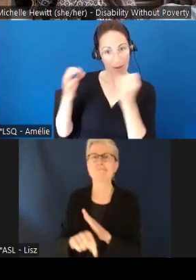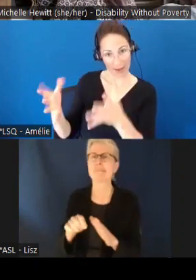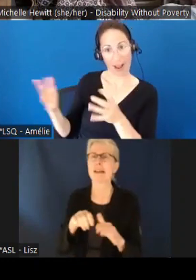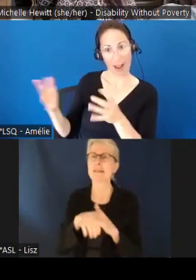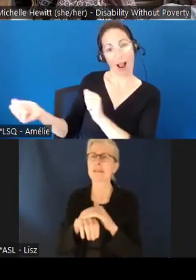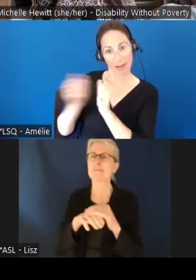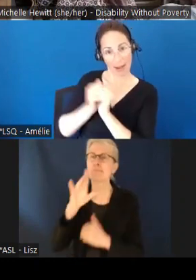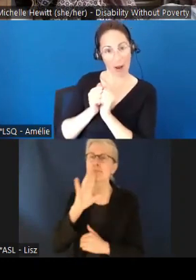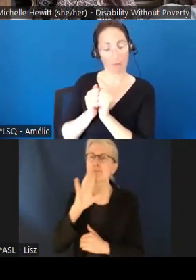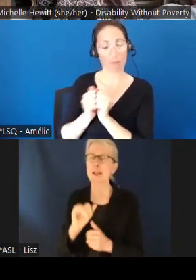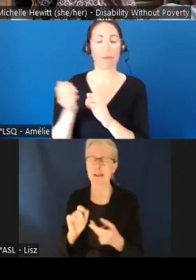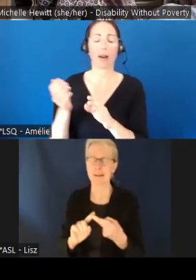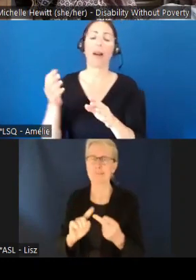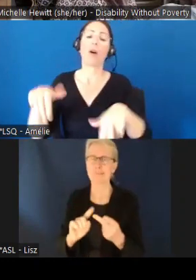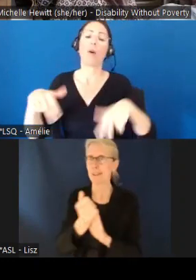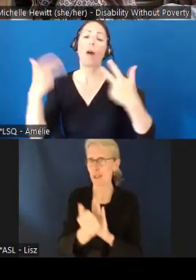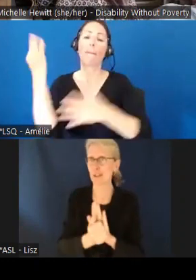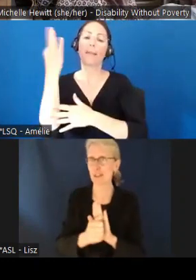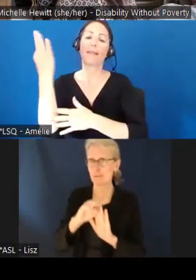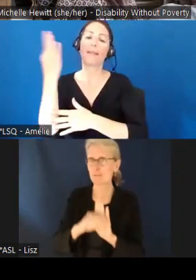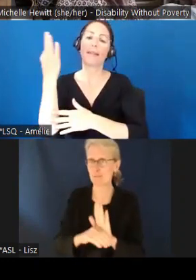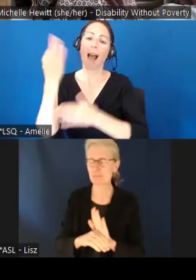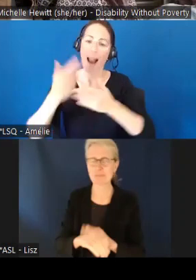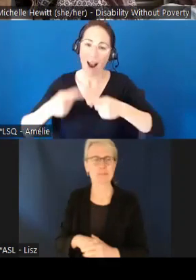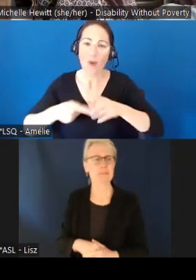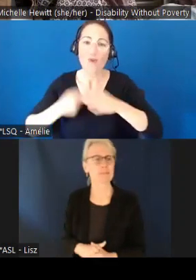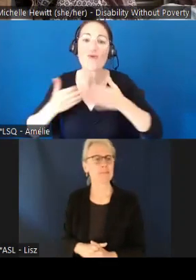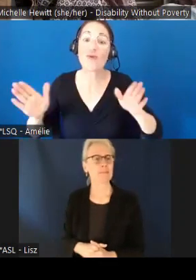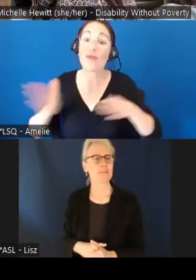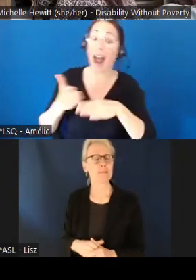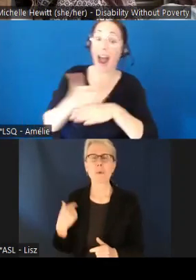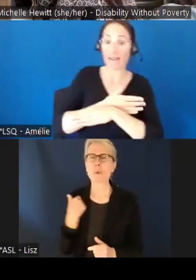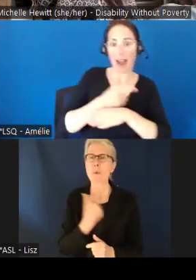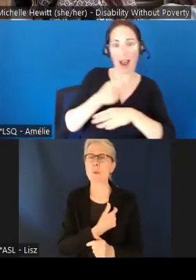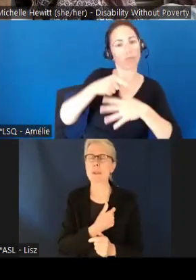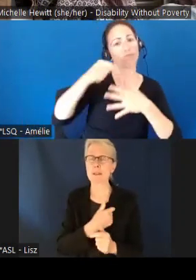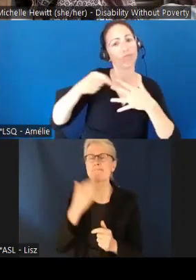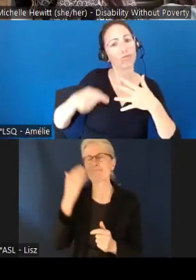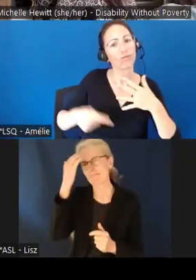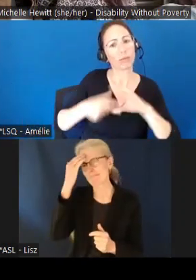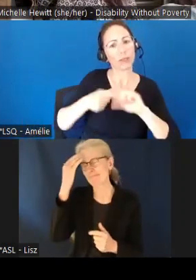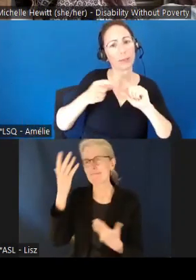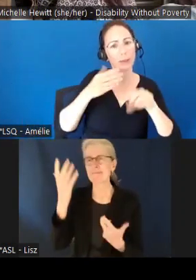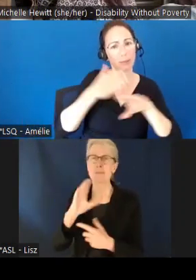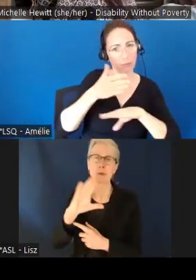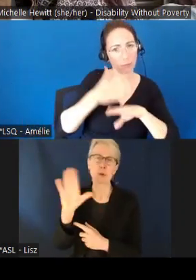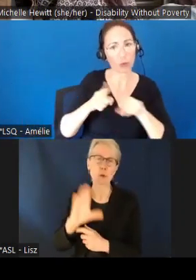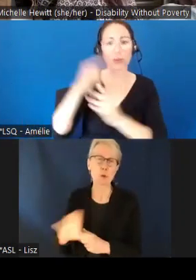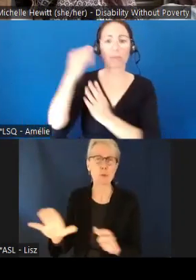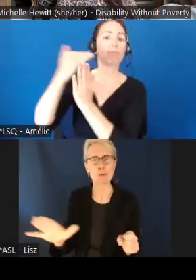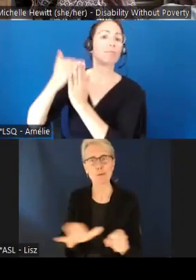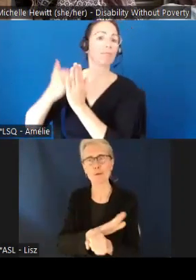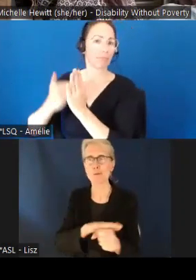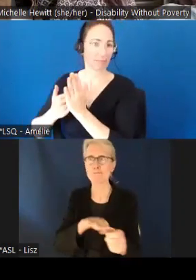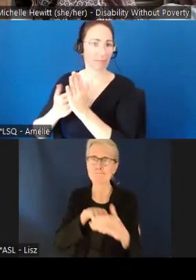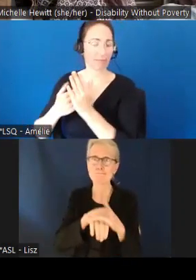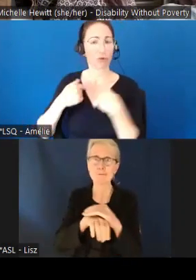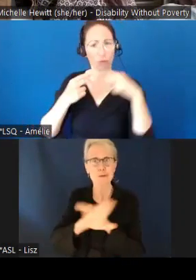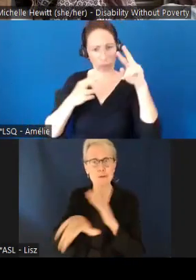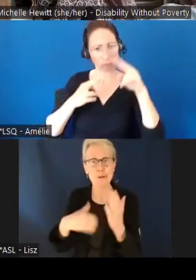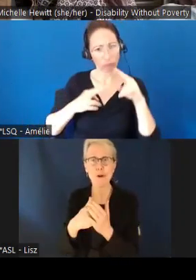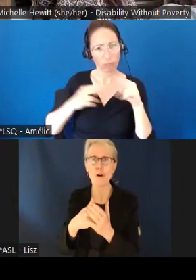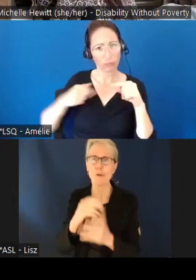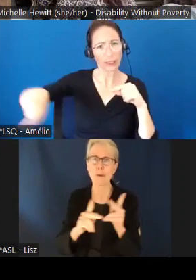components and the agenda for today. We fully acknowledge that the Zoom platform isn't fully accessible to every